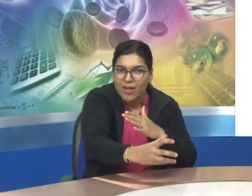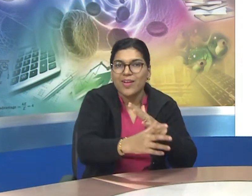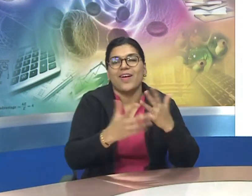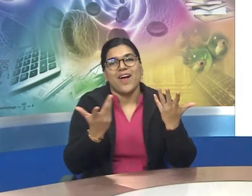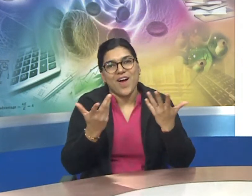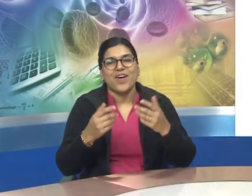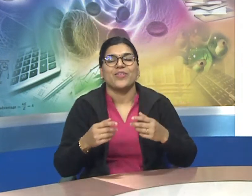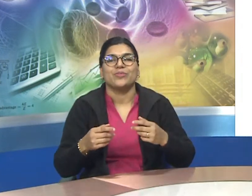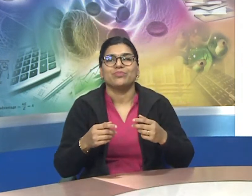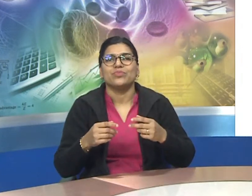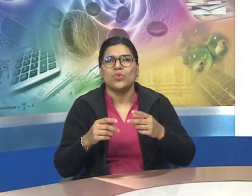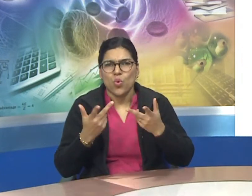hurt.